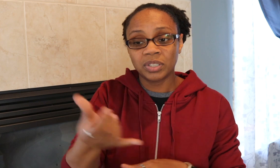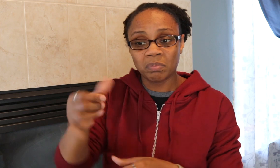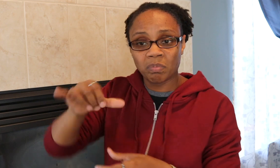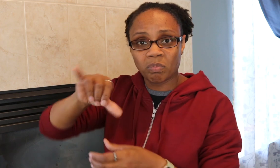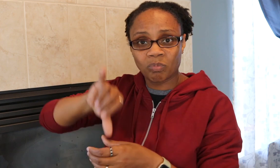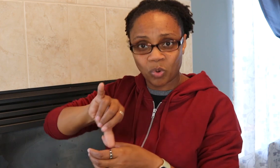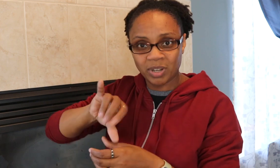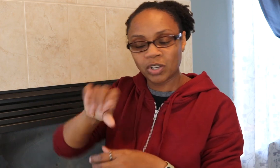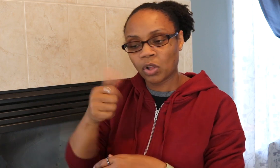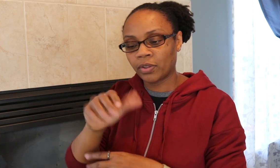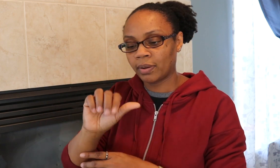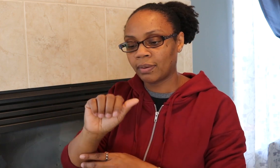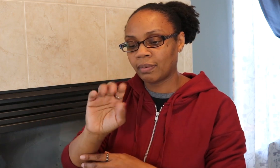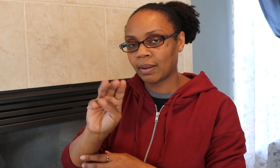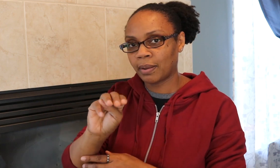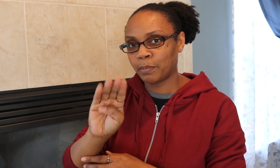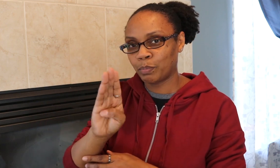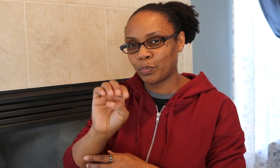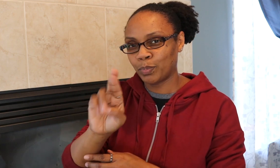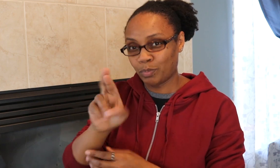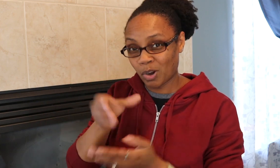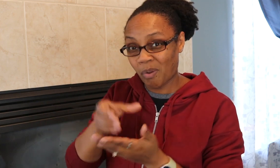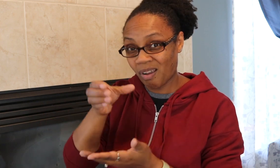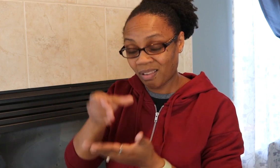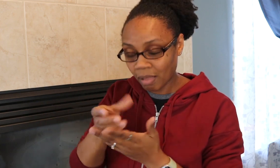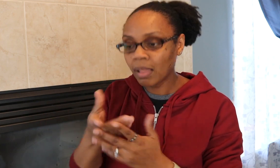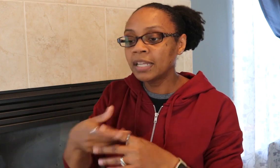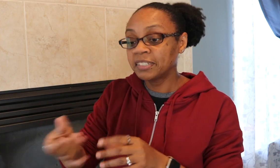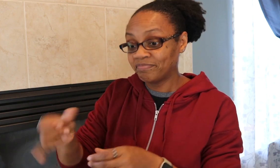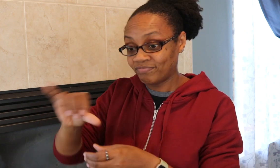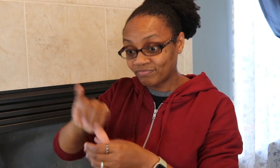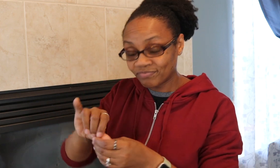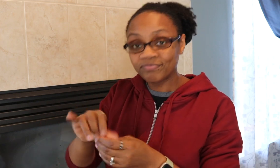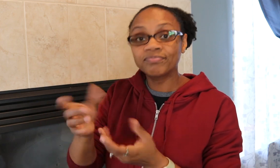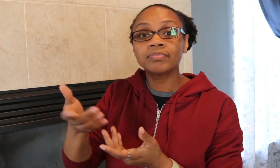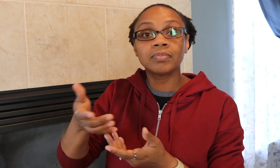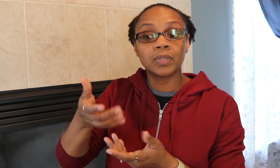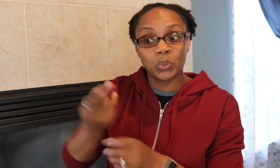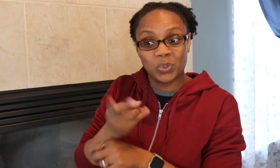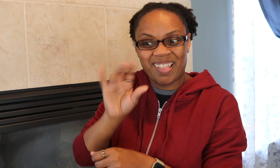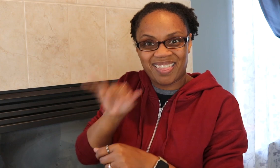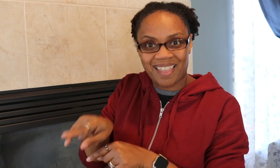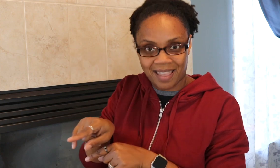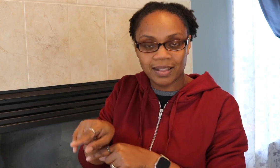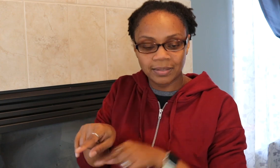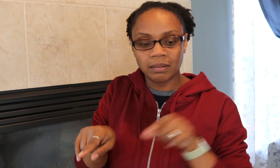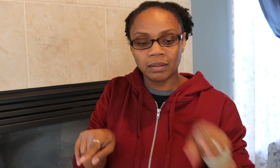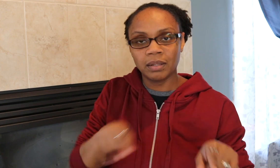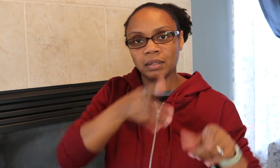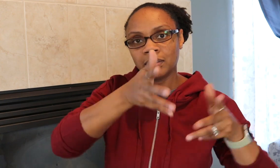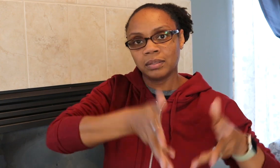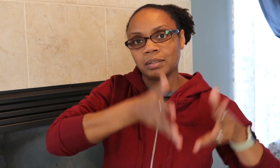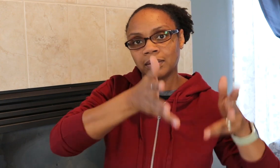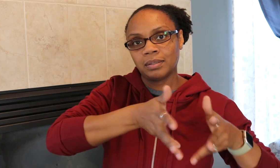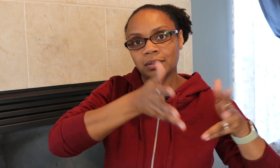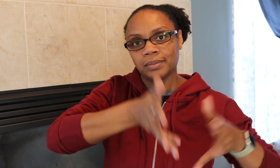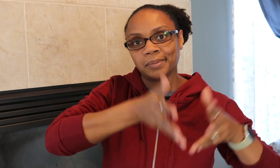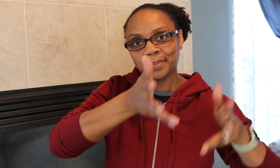infuse. After that, I decant some of the oil into a smaller amber bottle, and I use that while